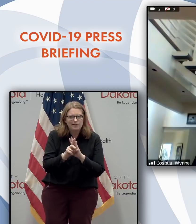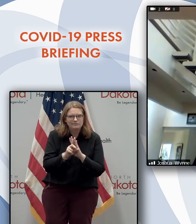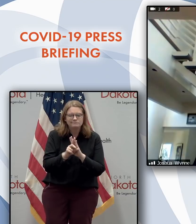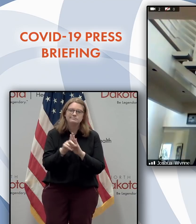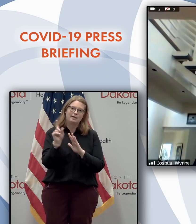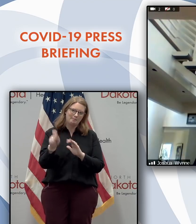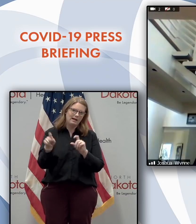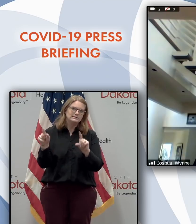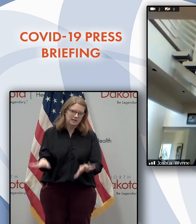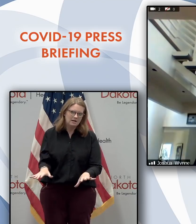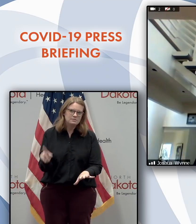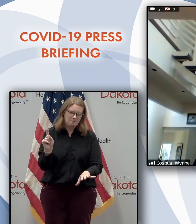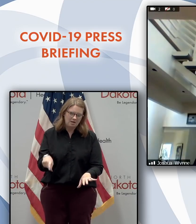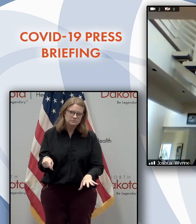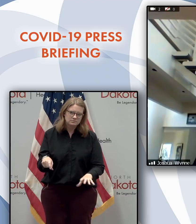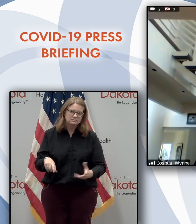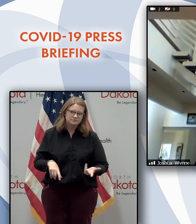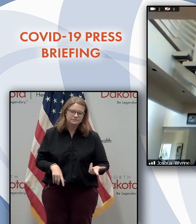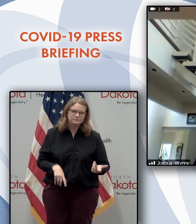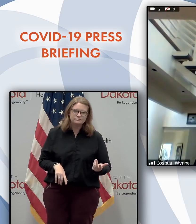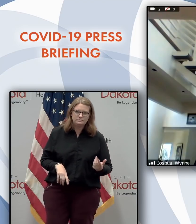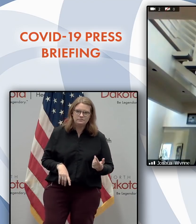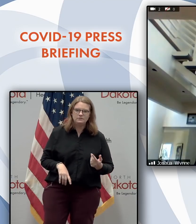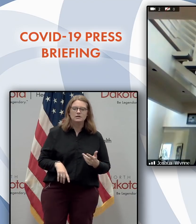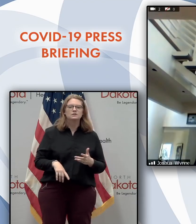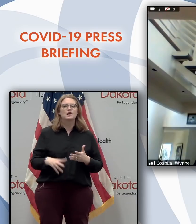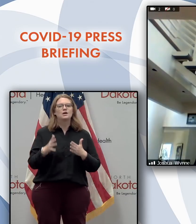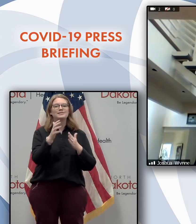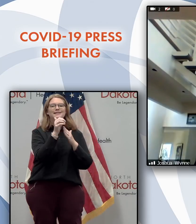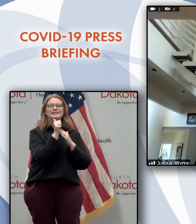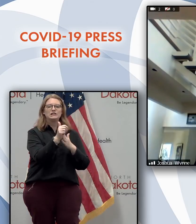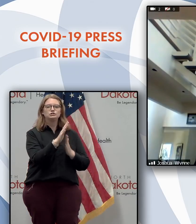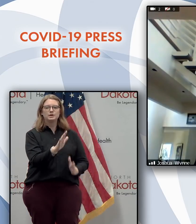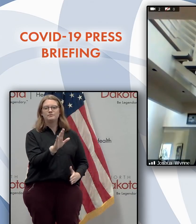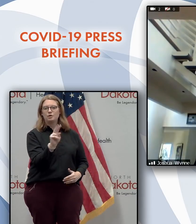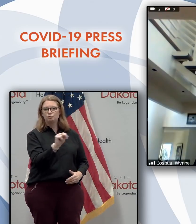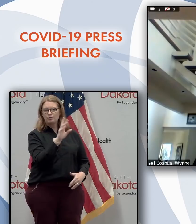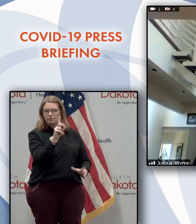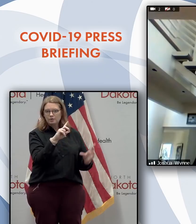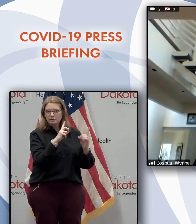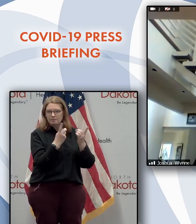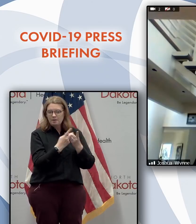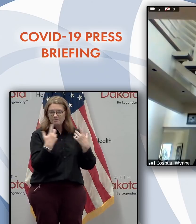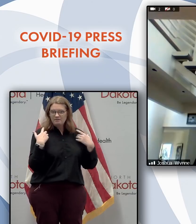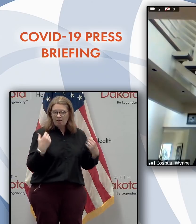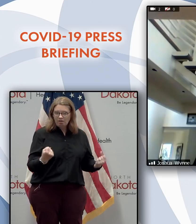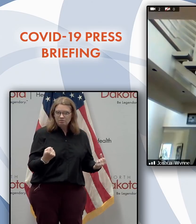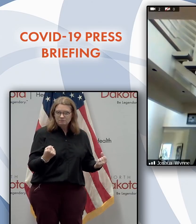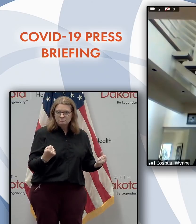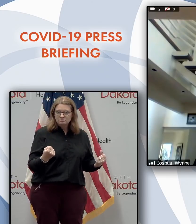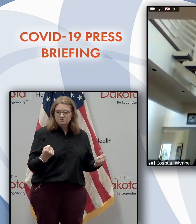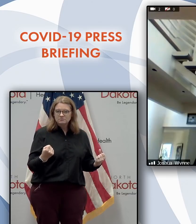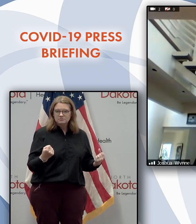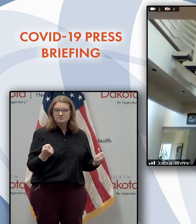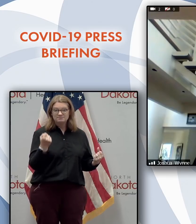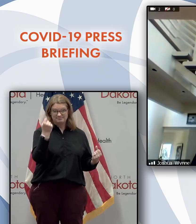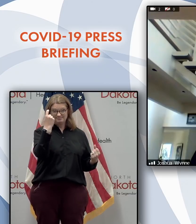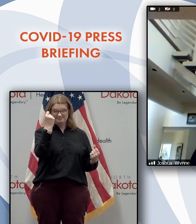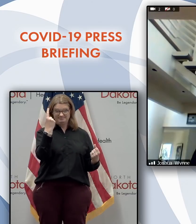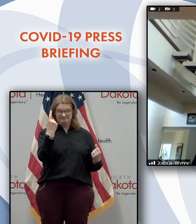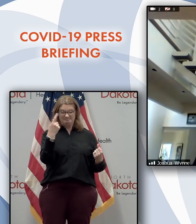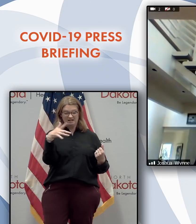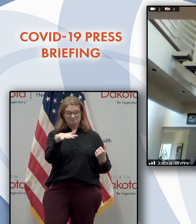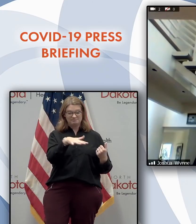testing. So through the leadership of the North Dakota Department of Health, there will be widespread